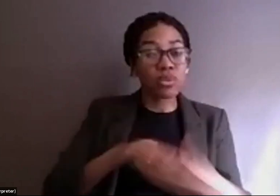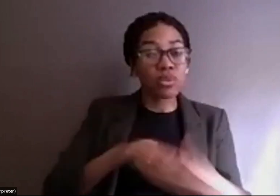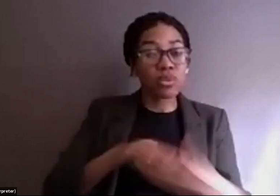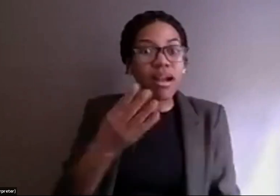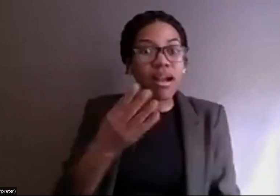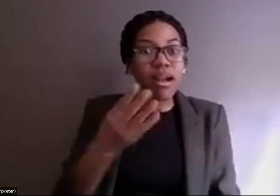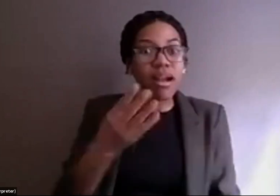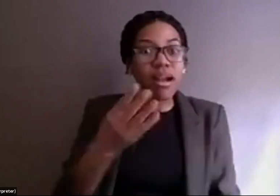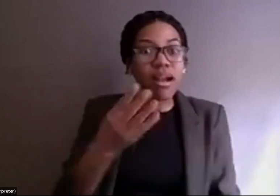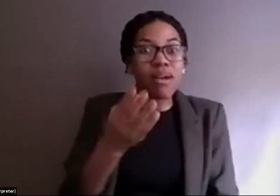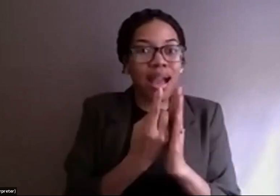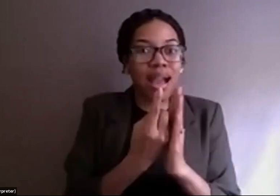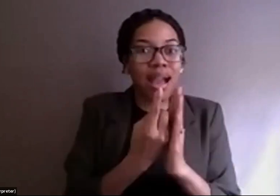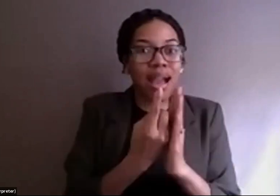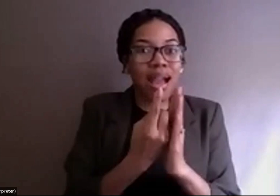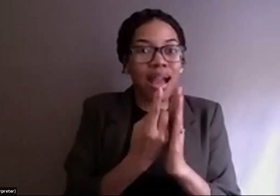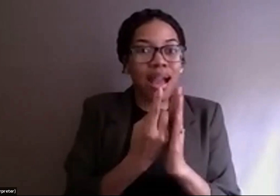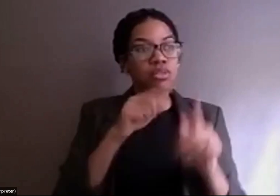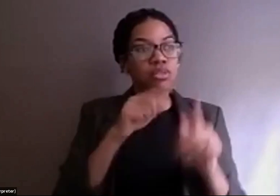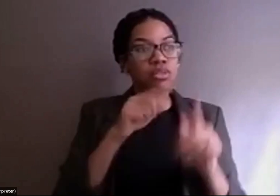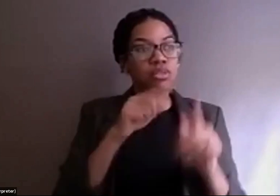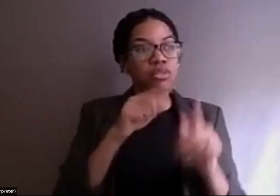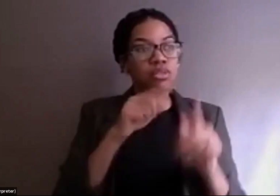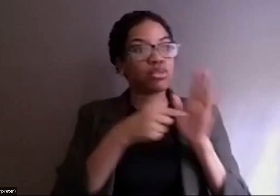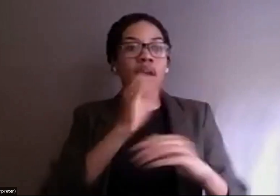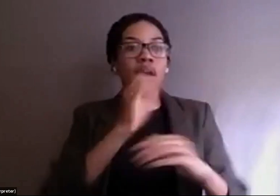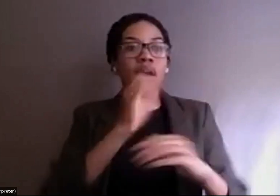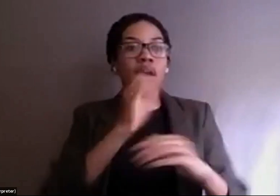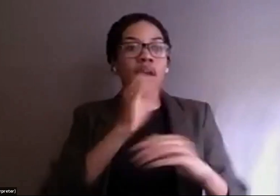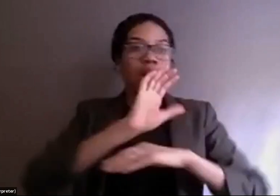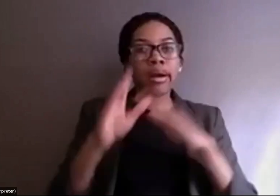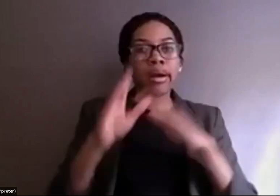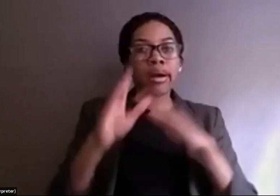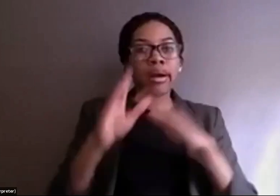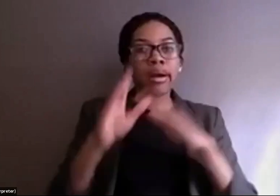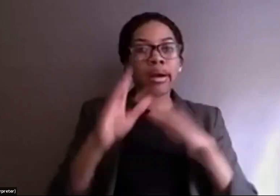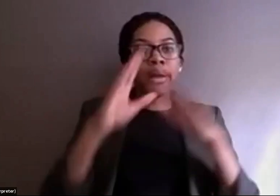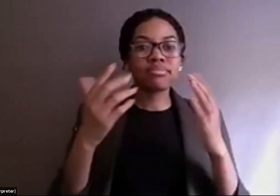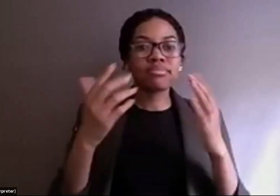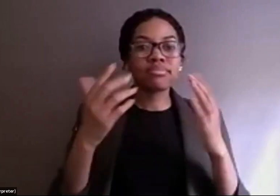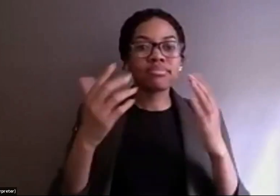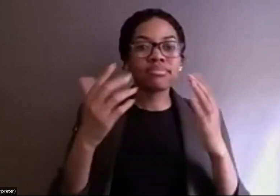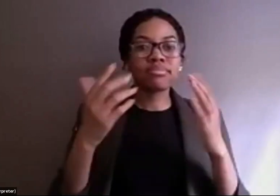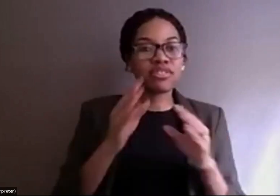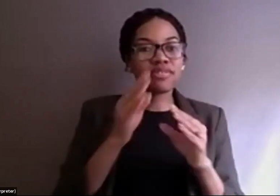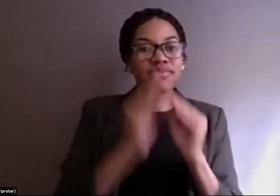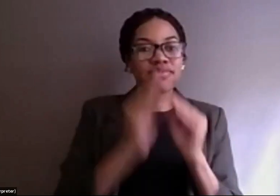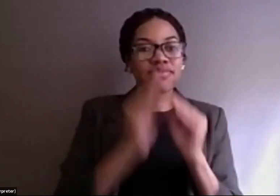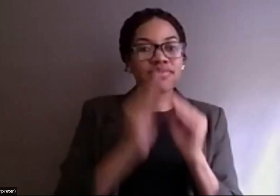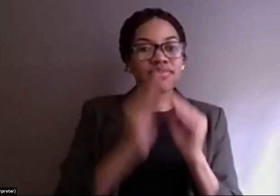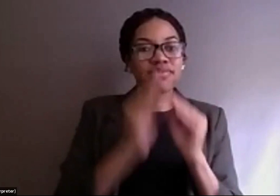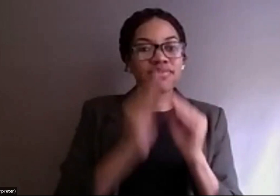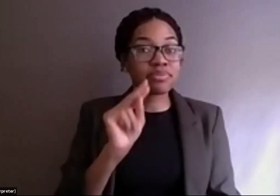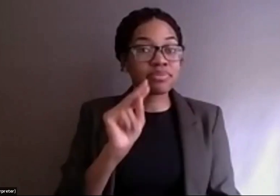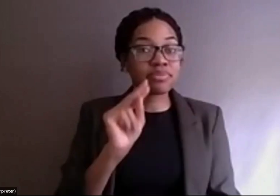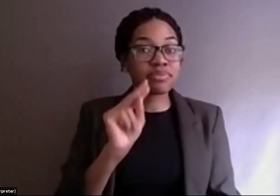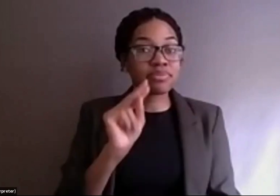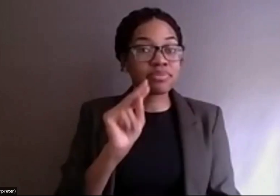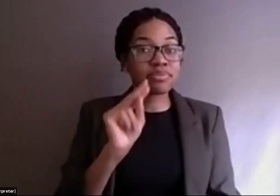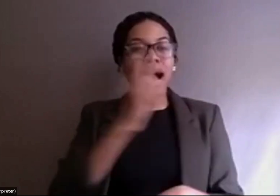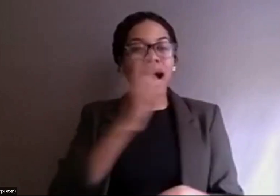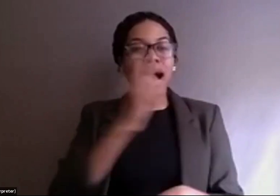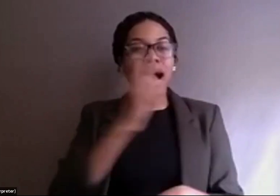the churches, it's coming from the Black businesses, it's coming from a lot of different areas. So what EYES does is it gives you a sense of what that